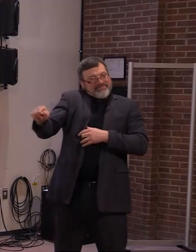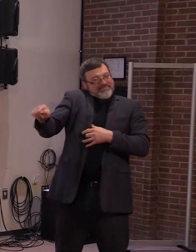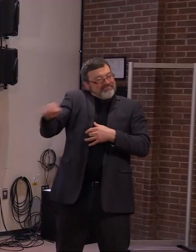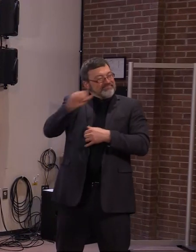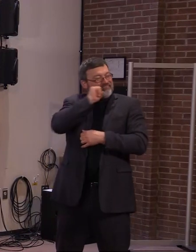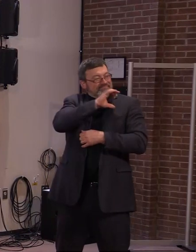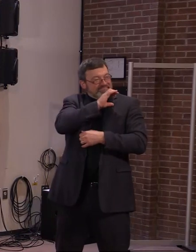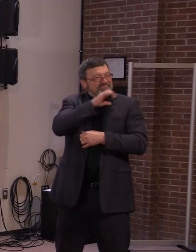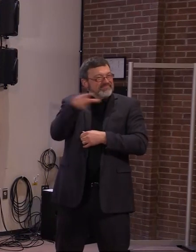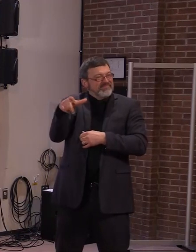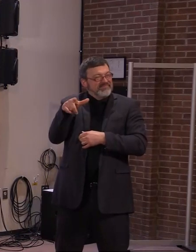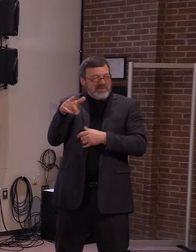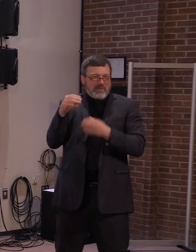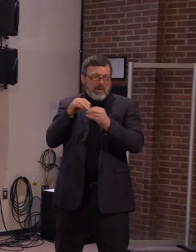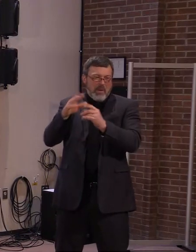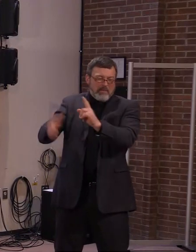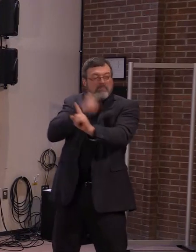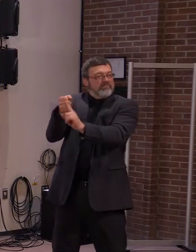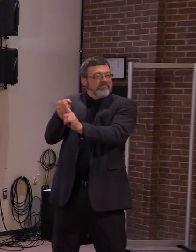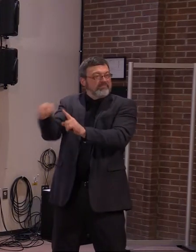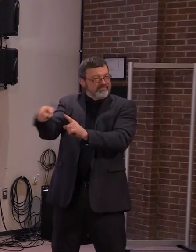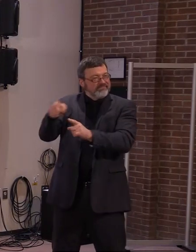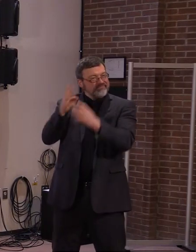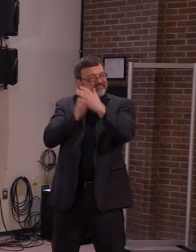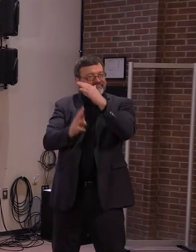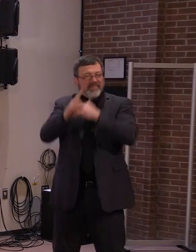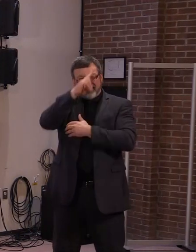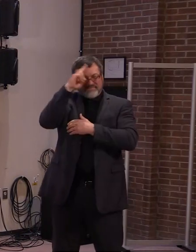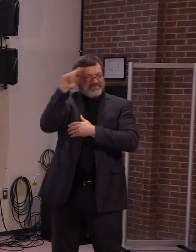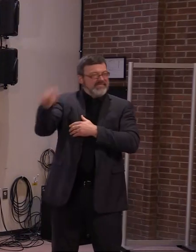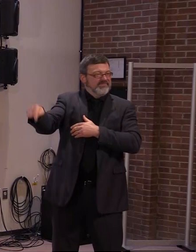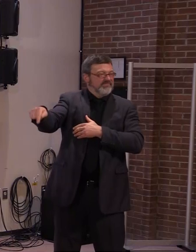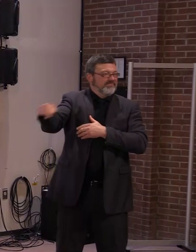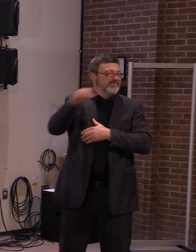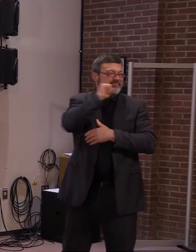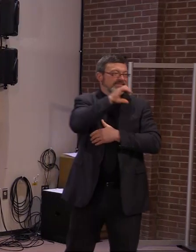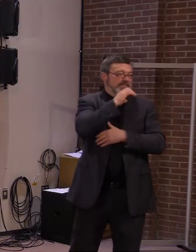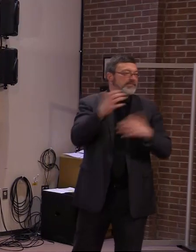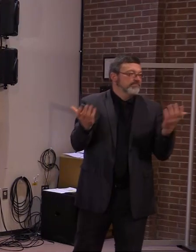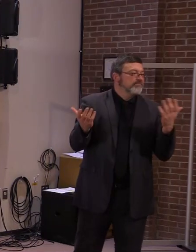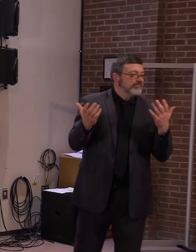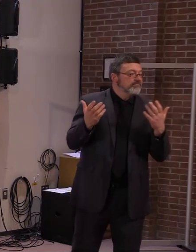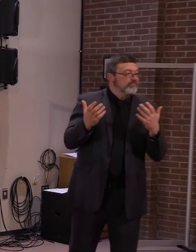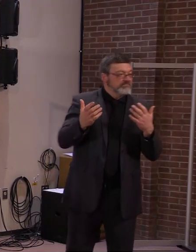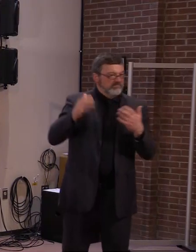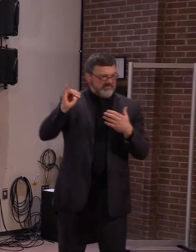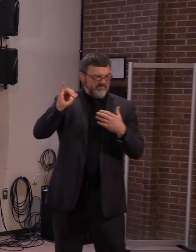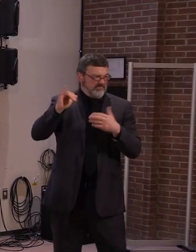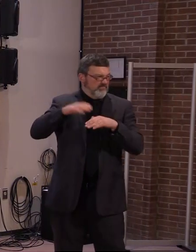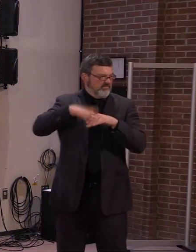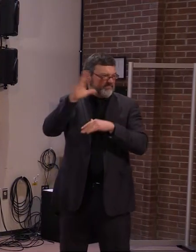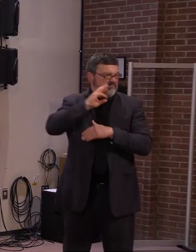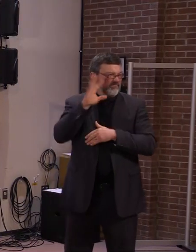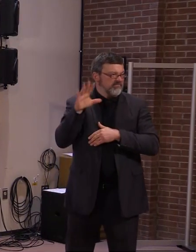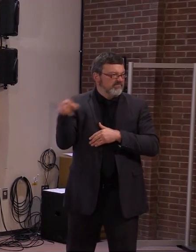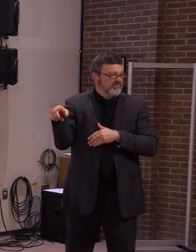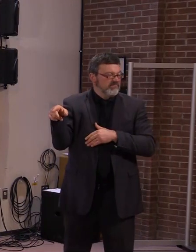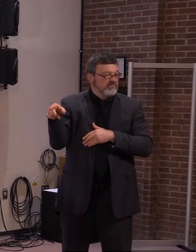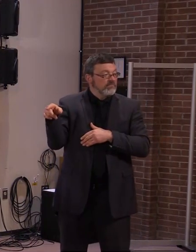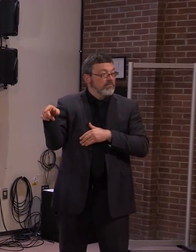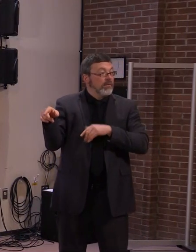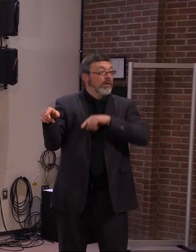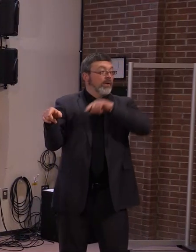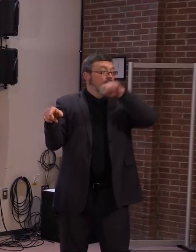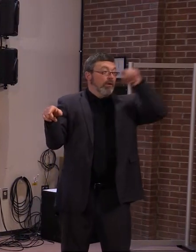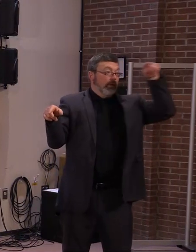Vermonters. And then, of course, the most important thing that those that are over 65 or really those that are over 18 and 6 months out from